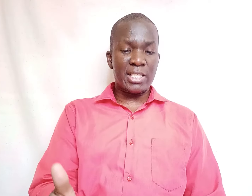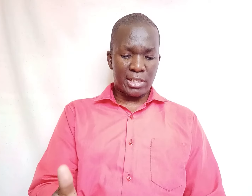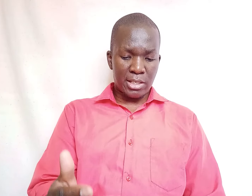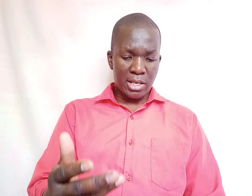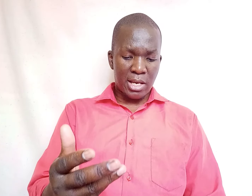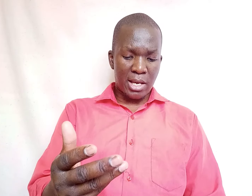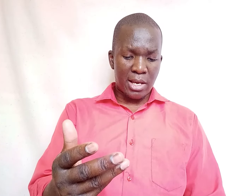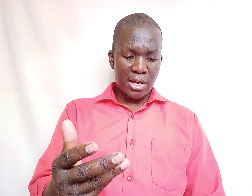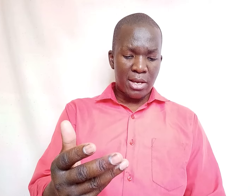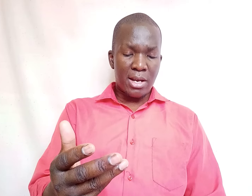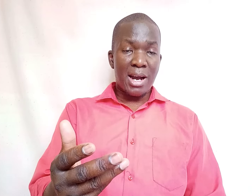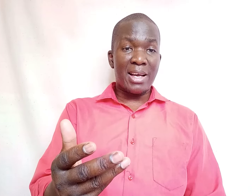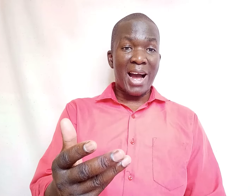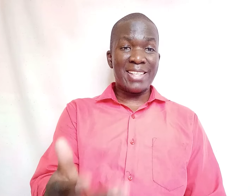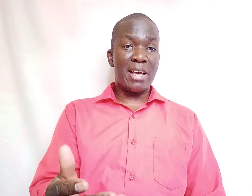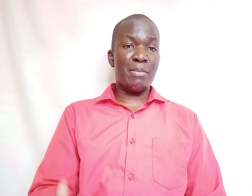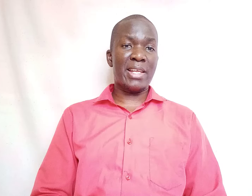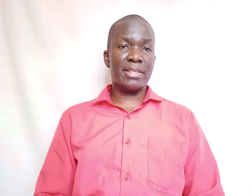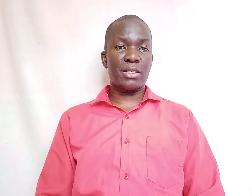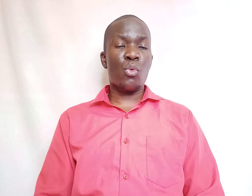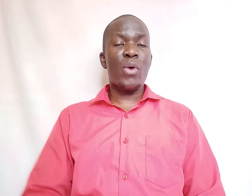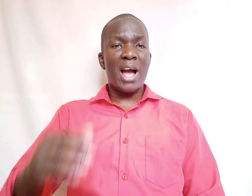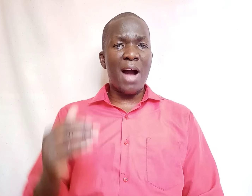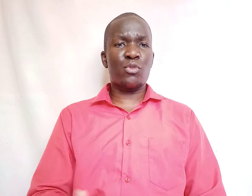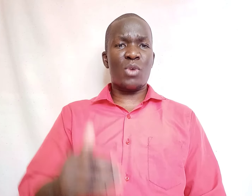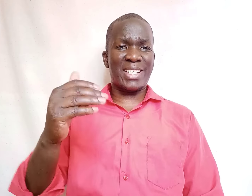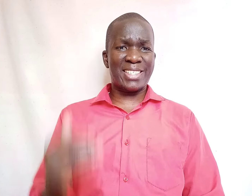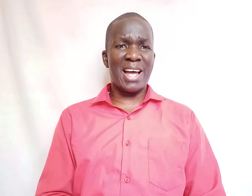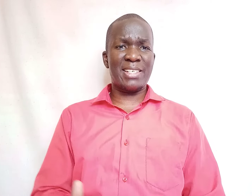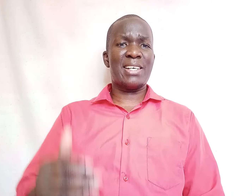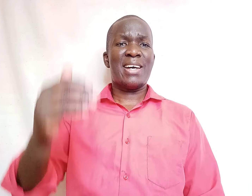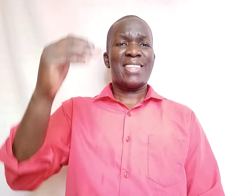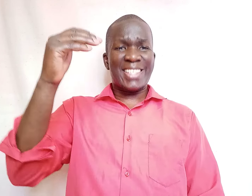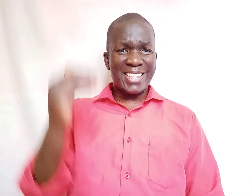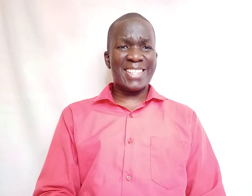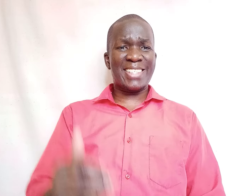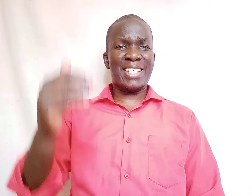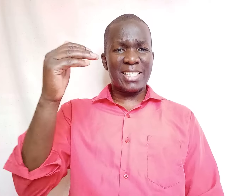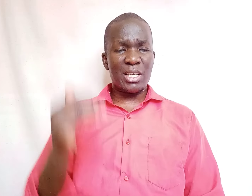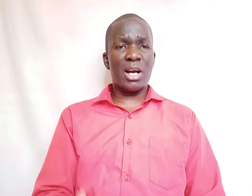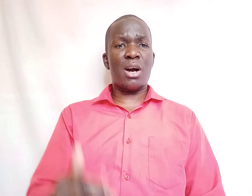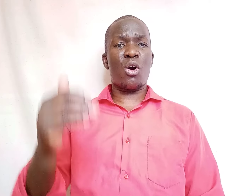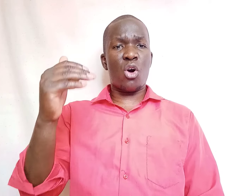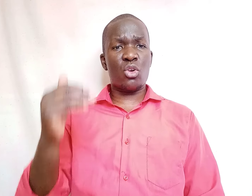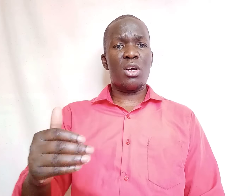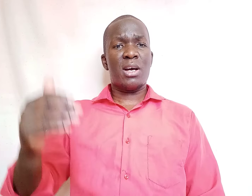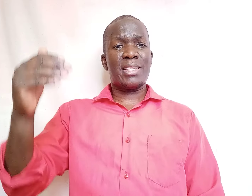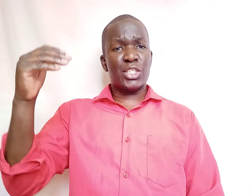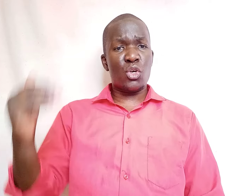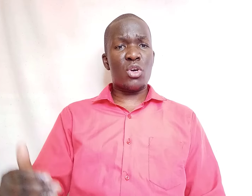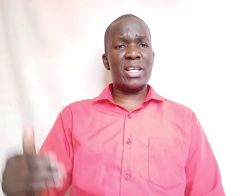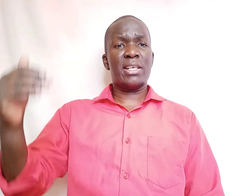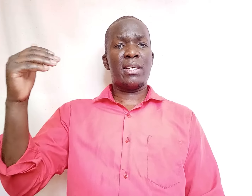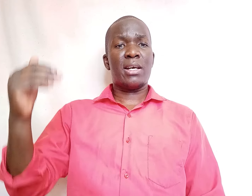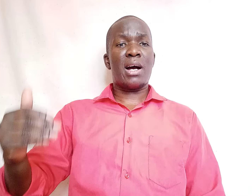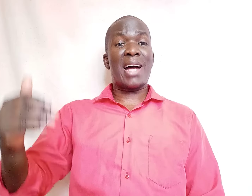sentences and their meanings. We have to understand the sentences or the story and